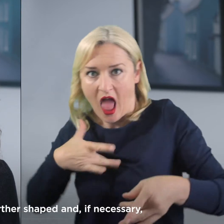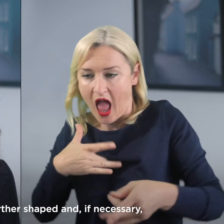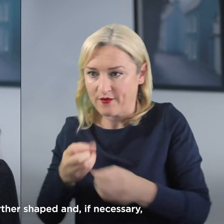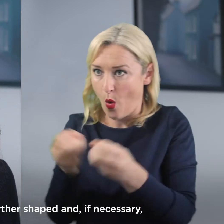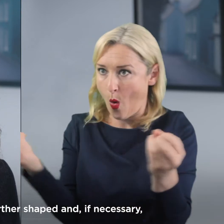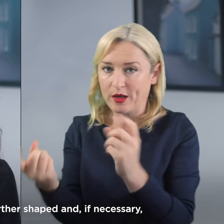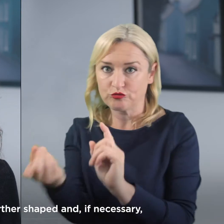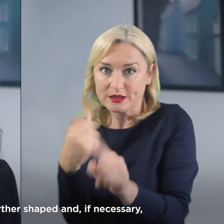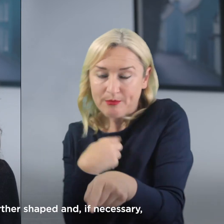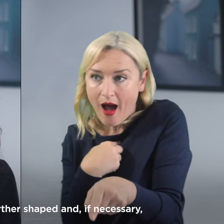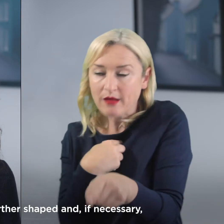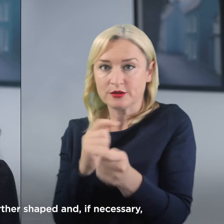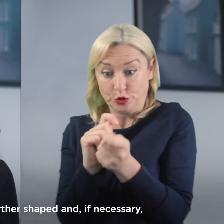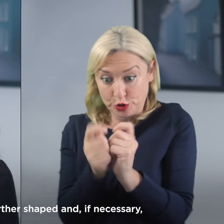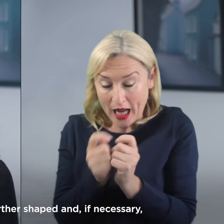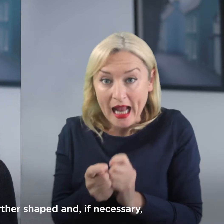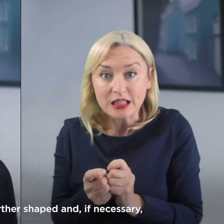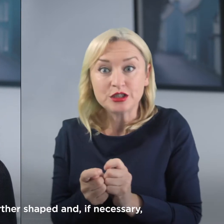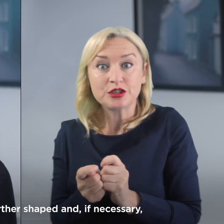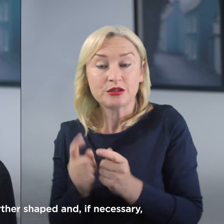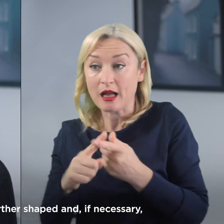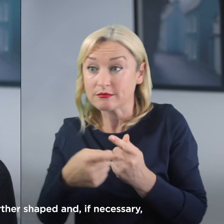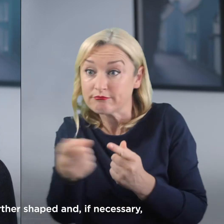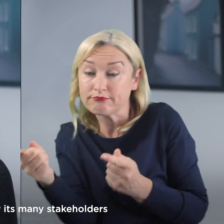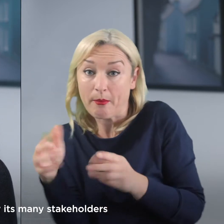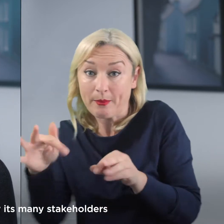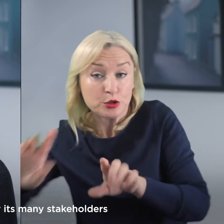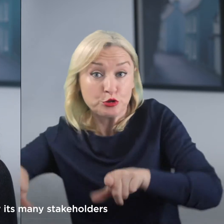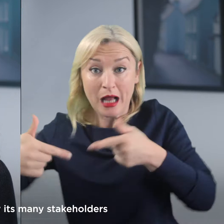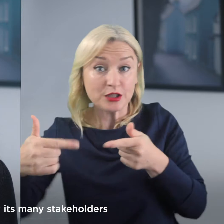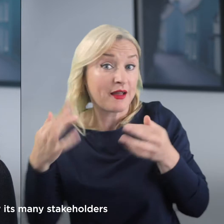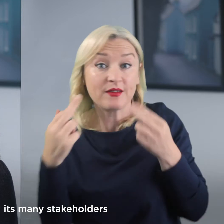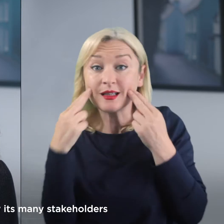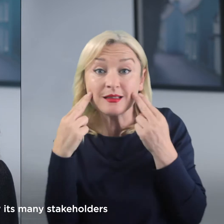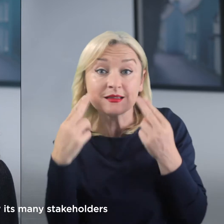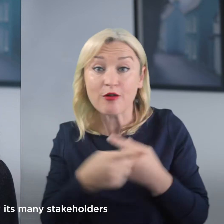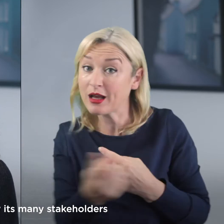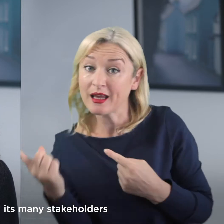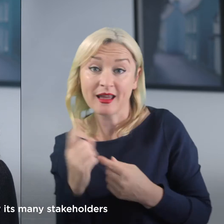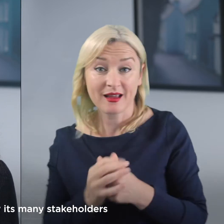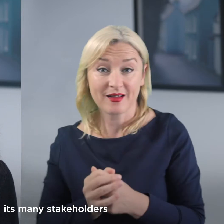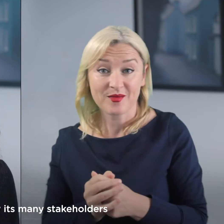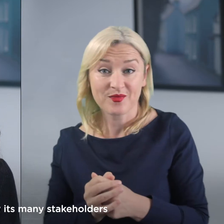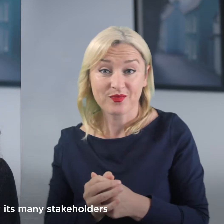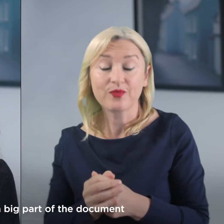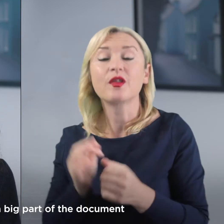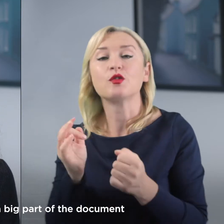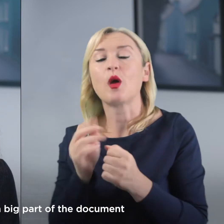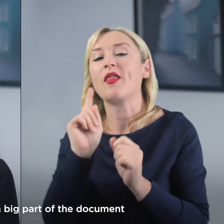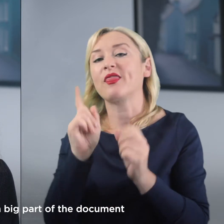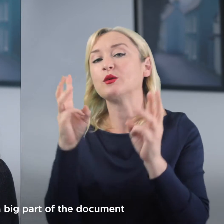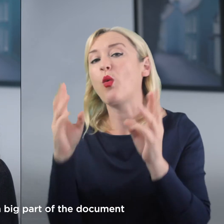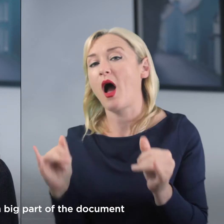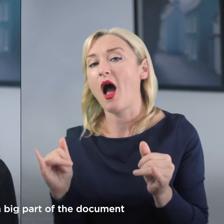to response, further shaped, and if necessary, challenged by its many stakeholders. For